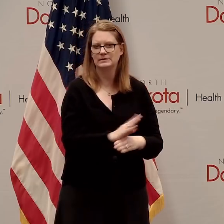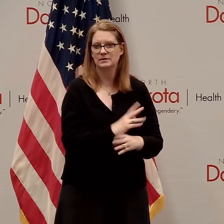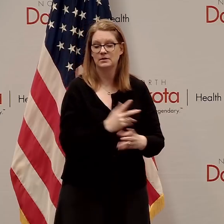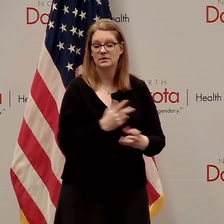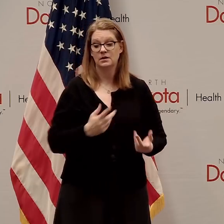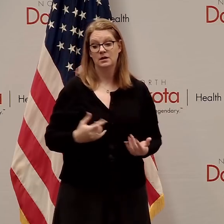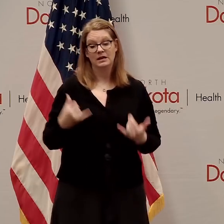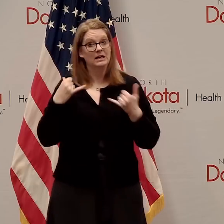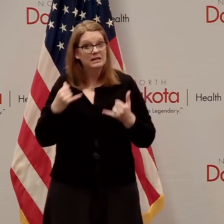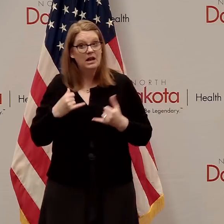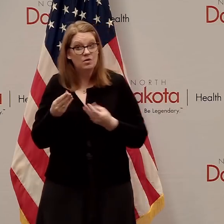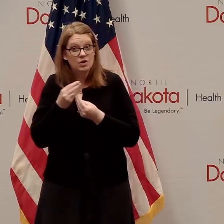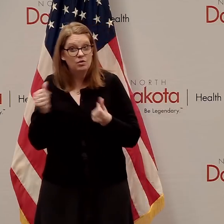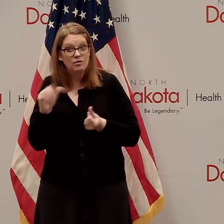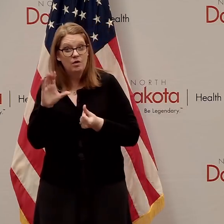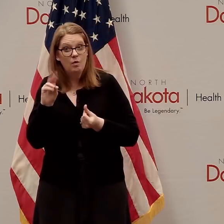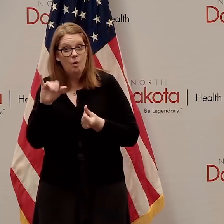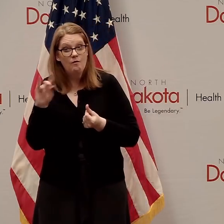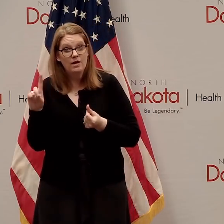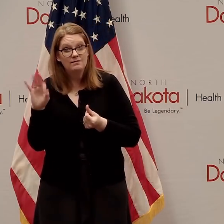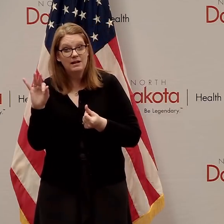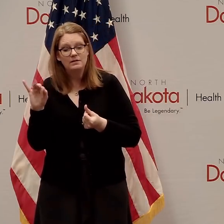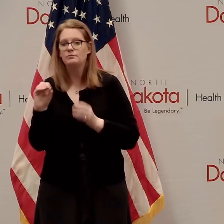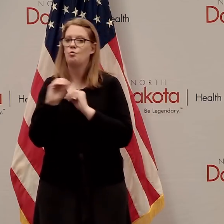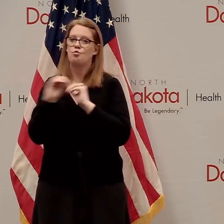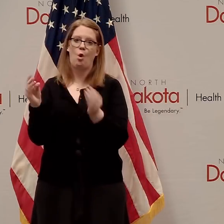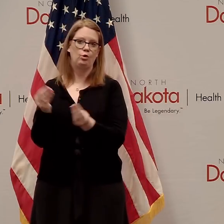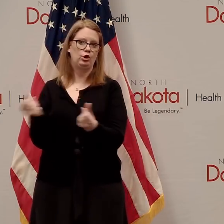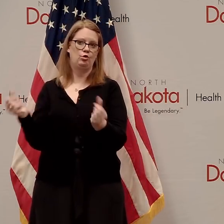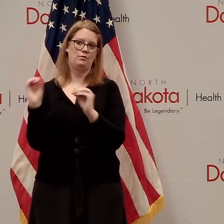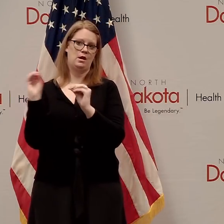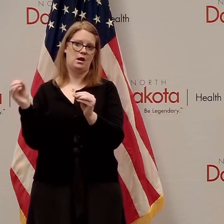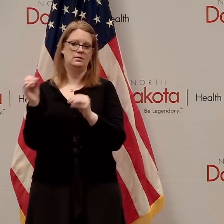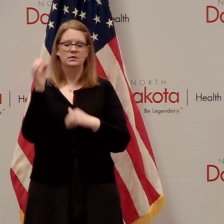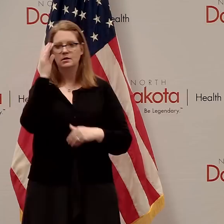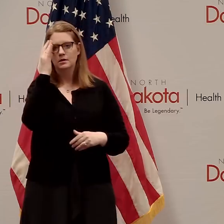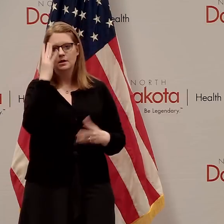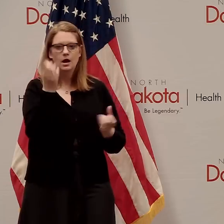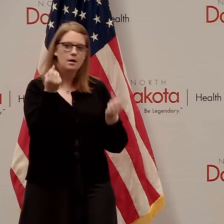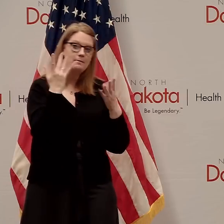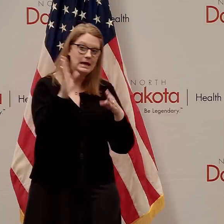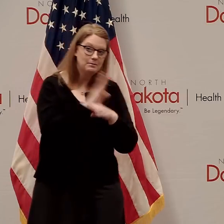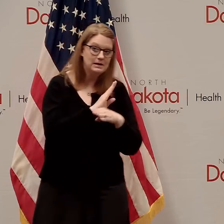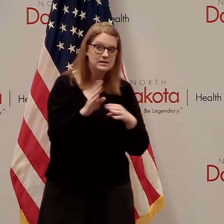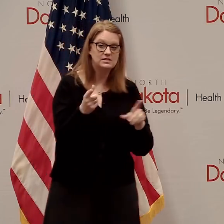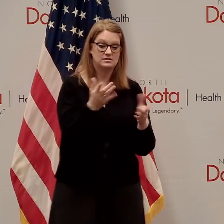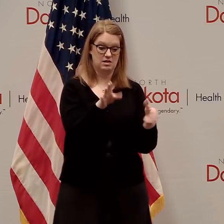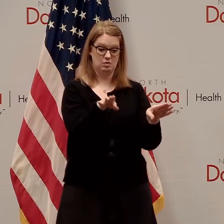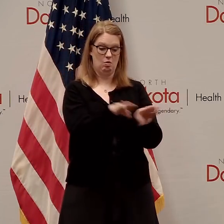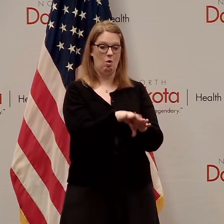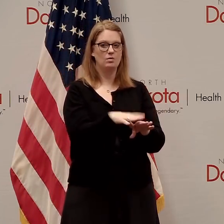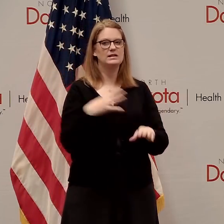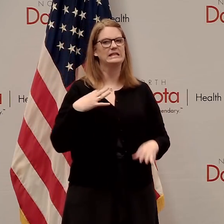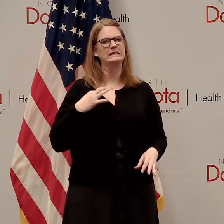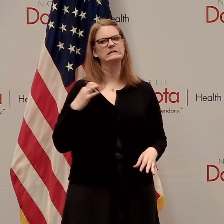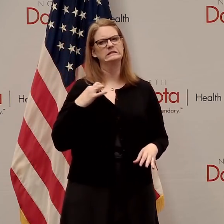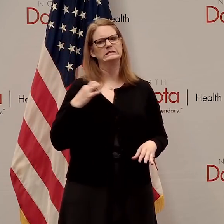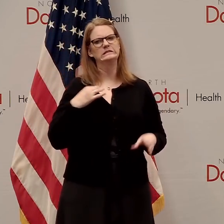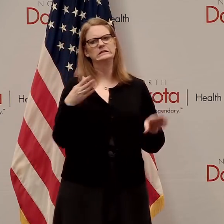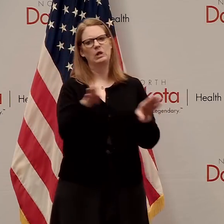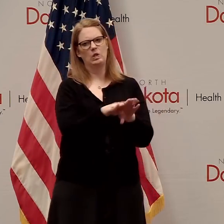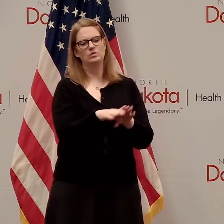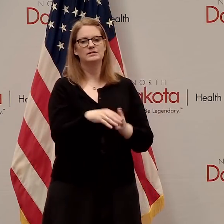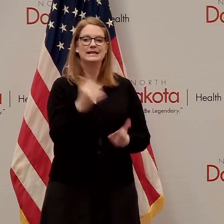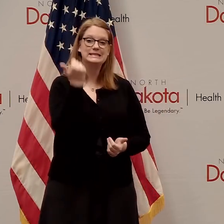no cure. Many businesses I want to compliment that have closed voluntarily, because a dentist office,